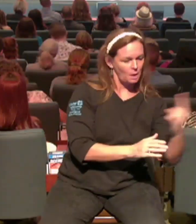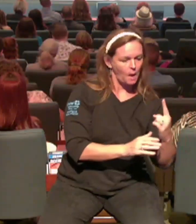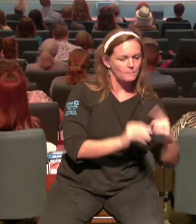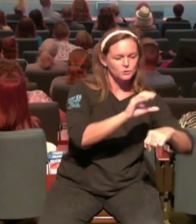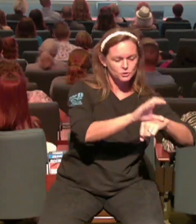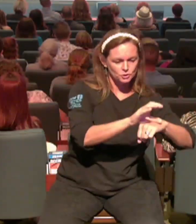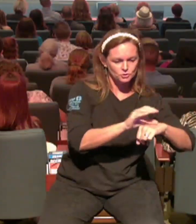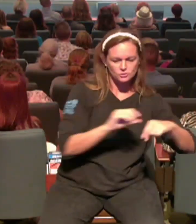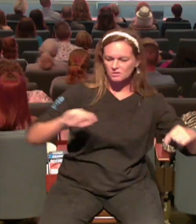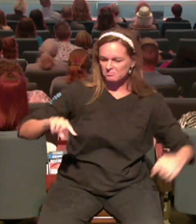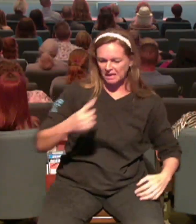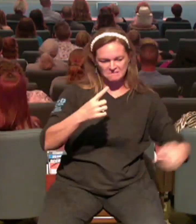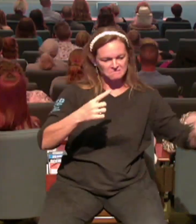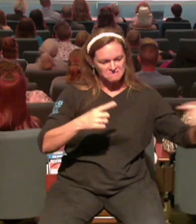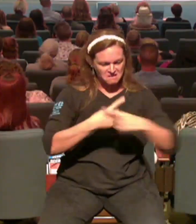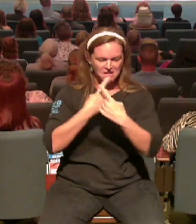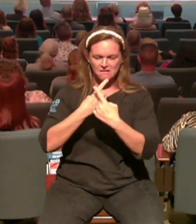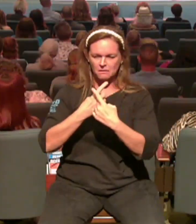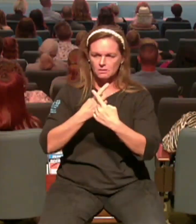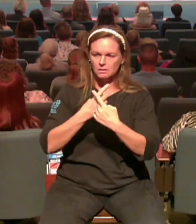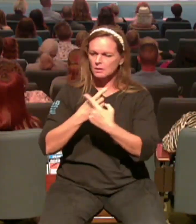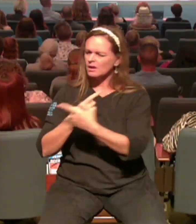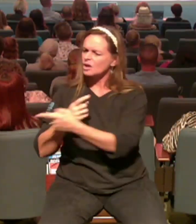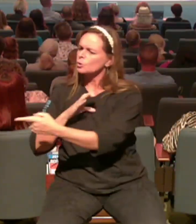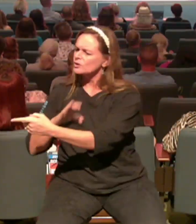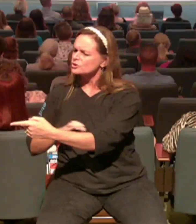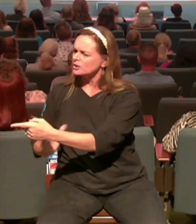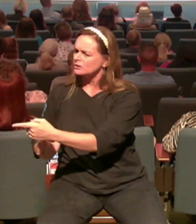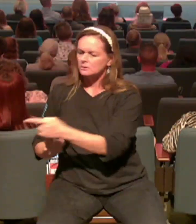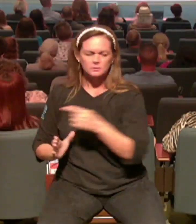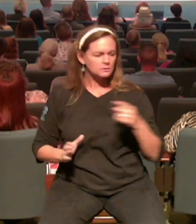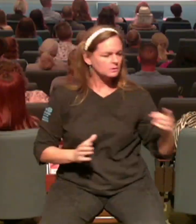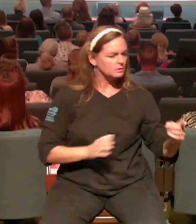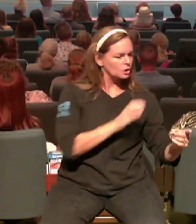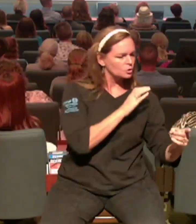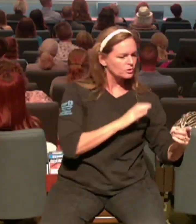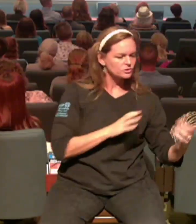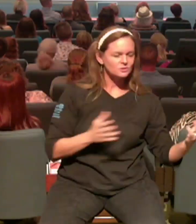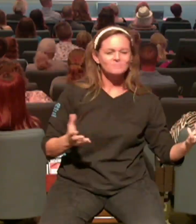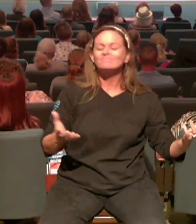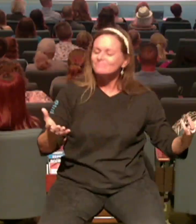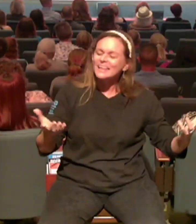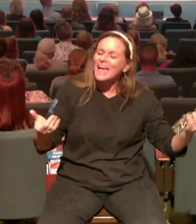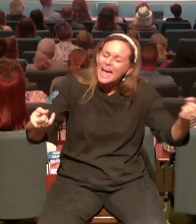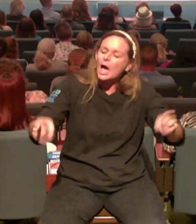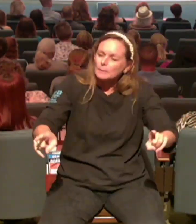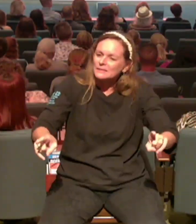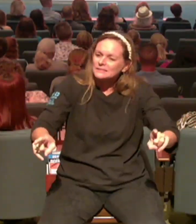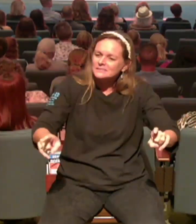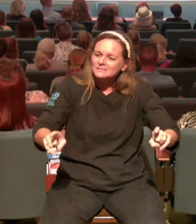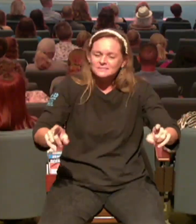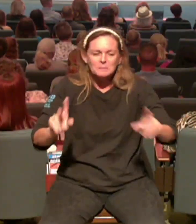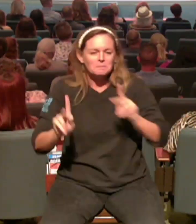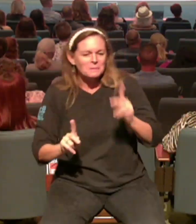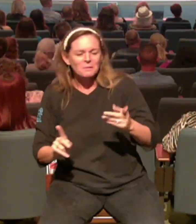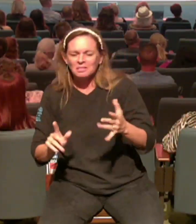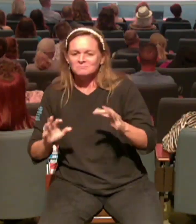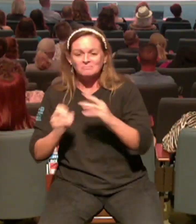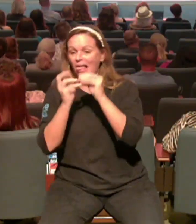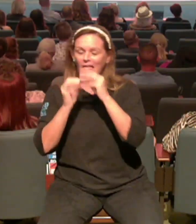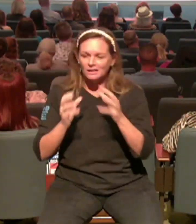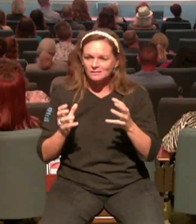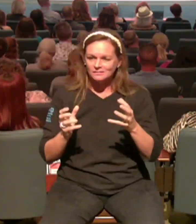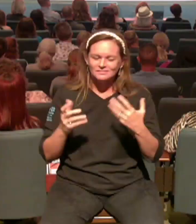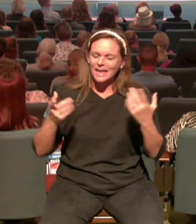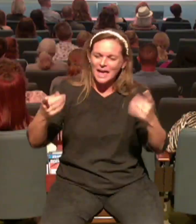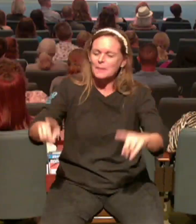and over and over and over through this Bible, especially the New Testament, it says that we are to forgive the exact same way we have been forgiven.